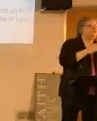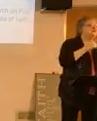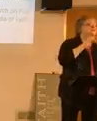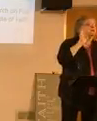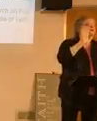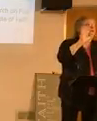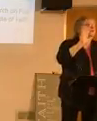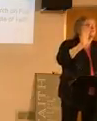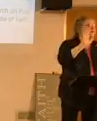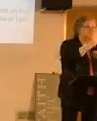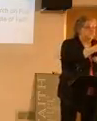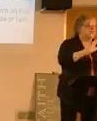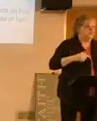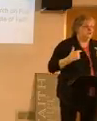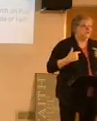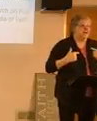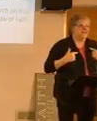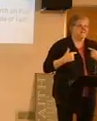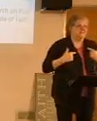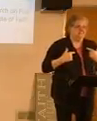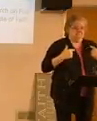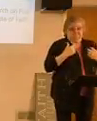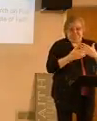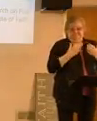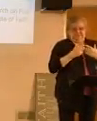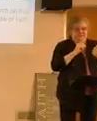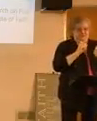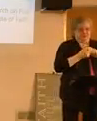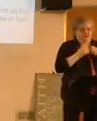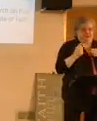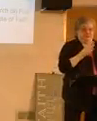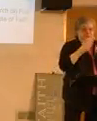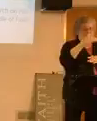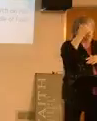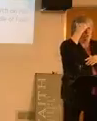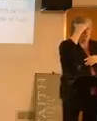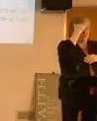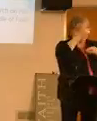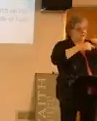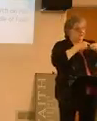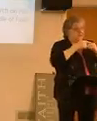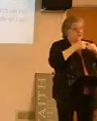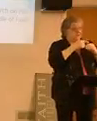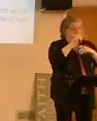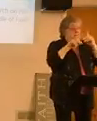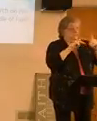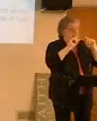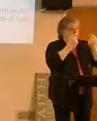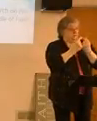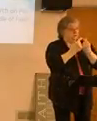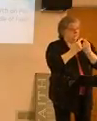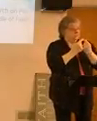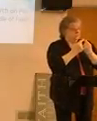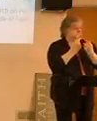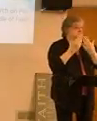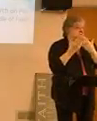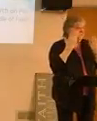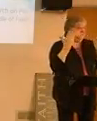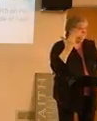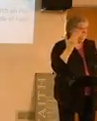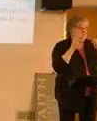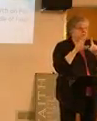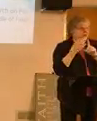wonderful, awesome in your life? Perhaps to change the way you think about certain people groups or certain